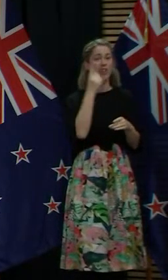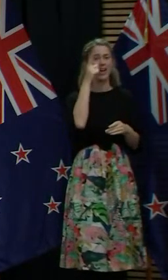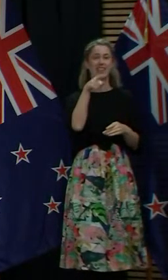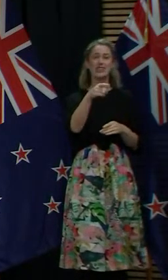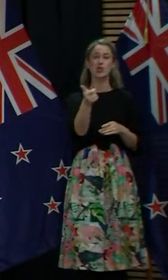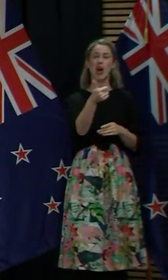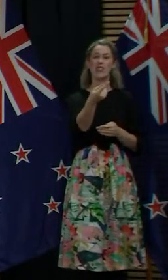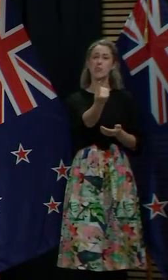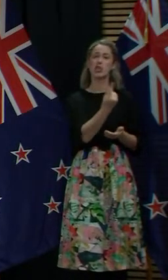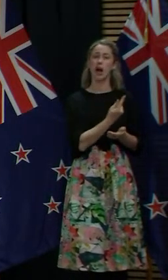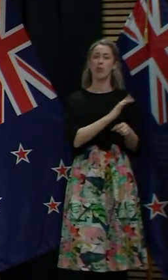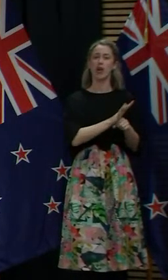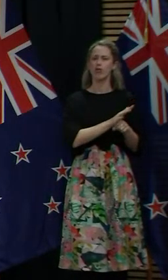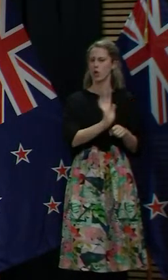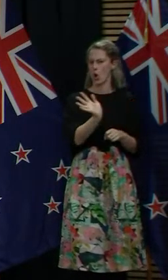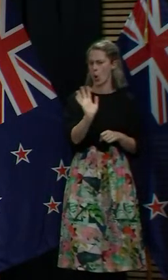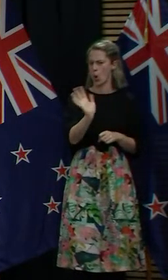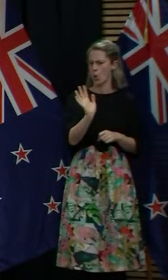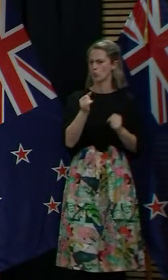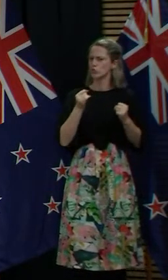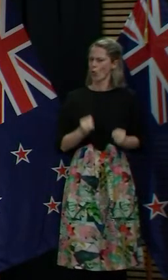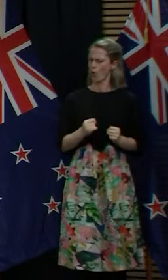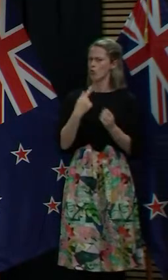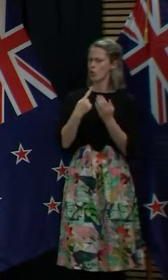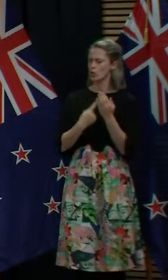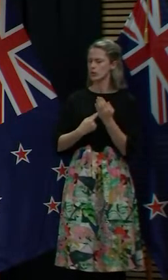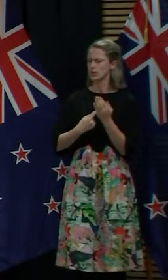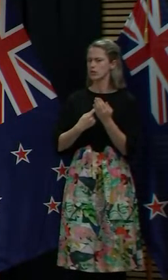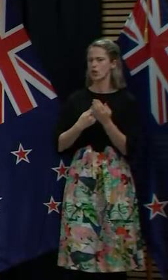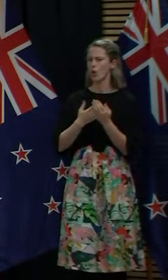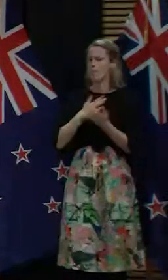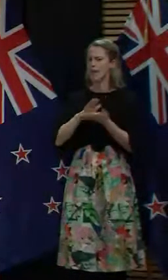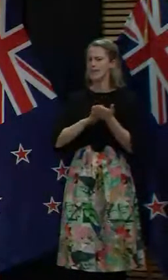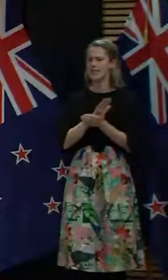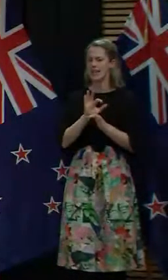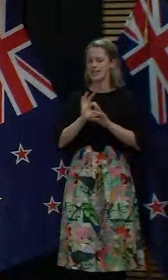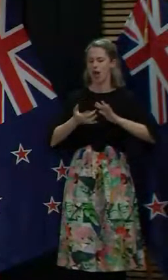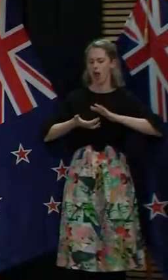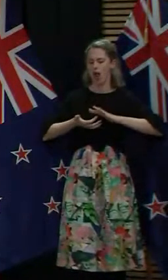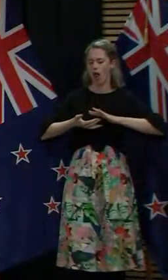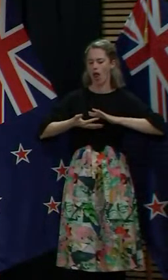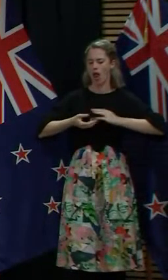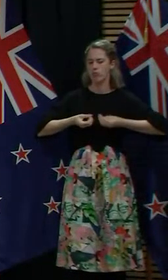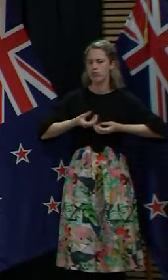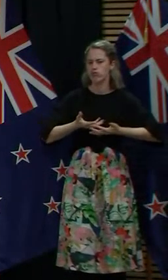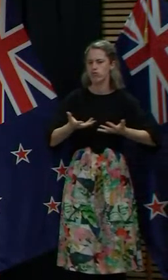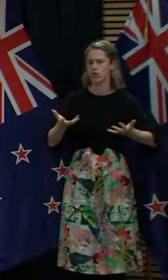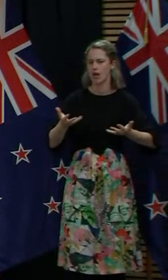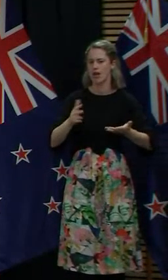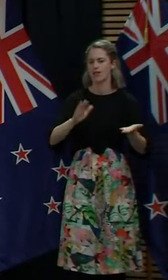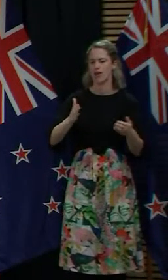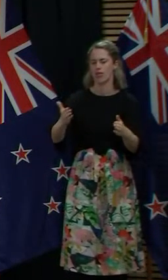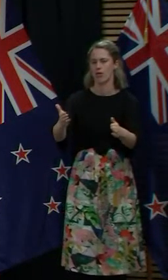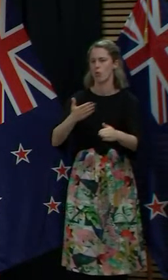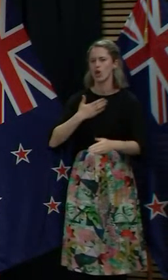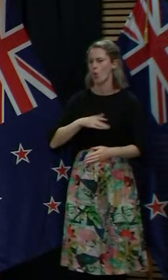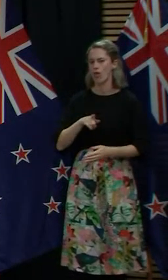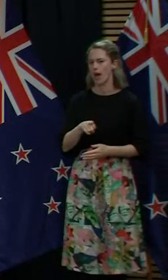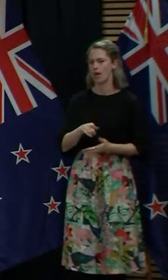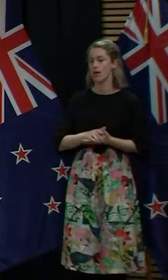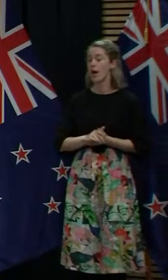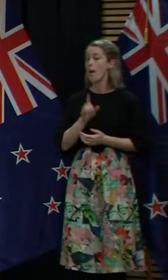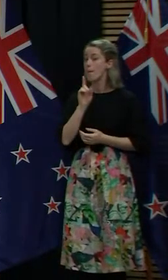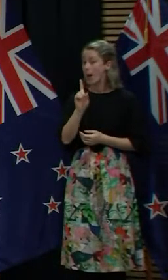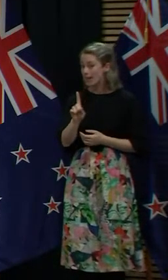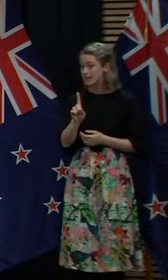take a much more aggressive approach than that so that we don't have that uncontrolled transmission and the devastation that can cause. However,